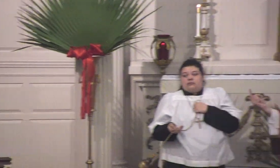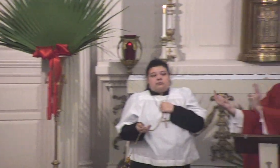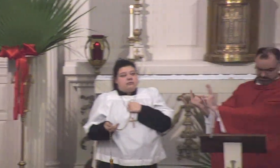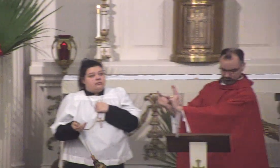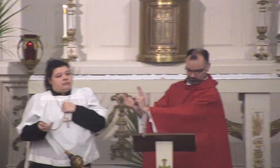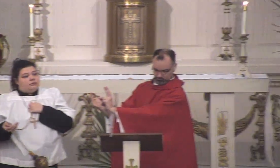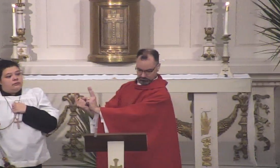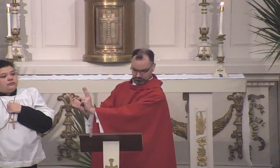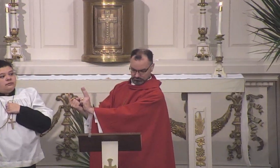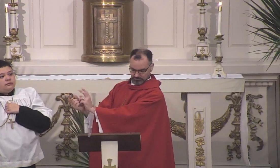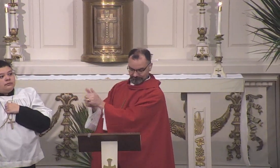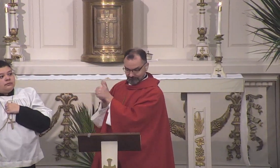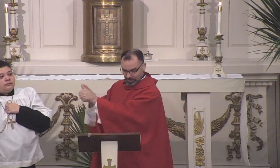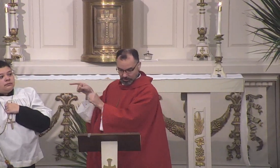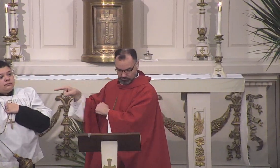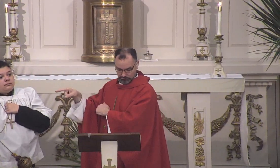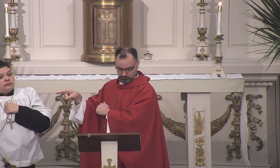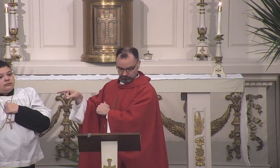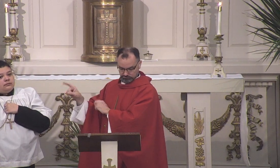Follow him.